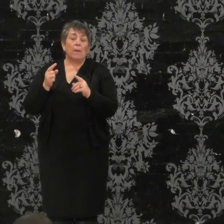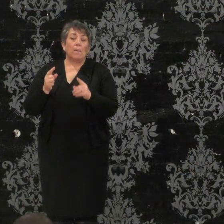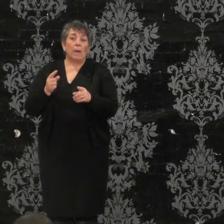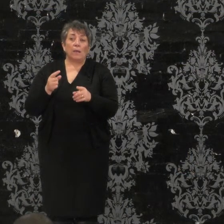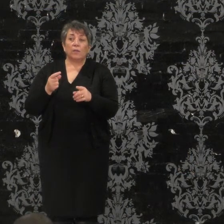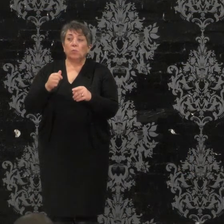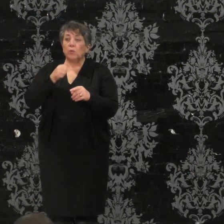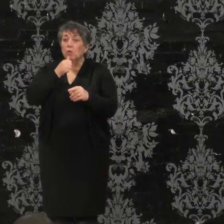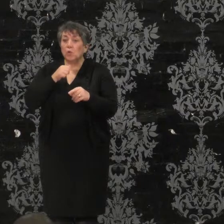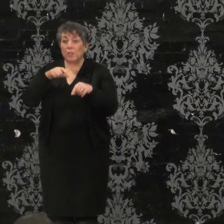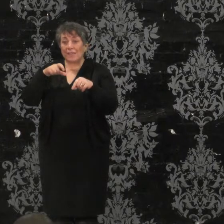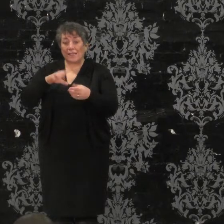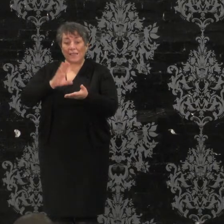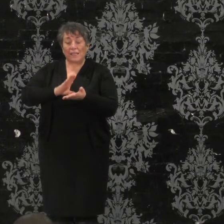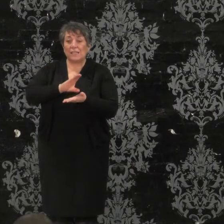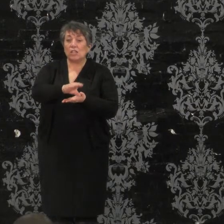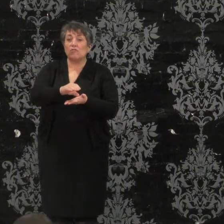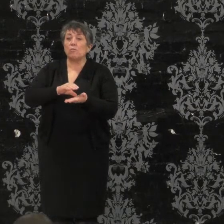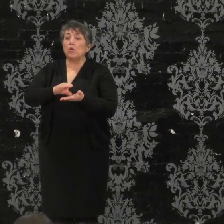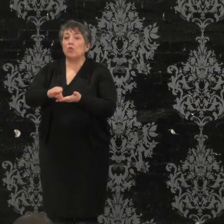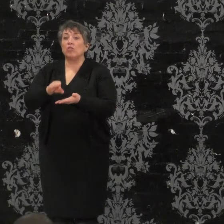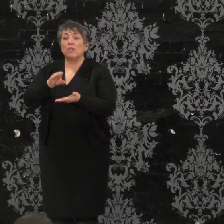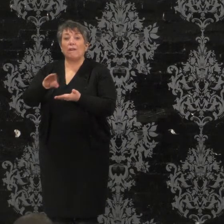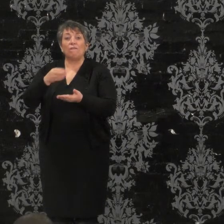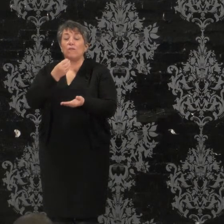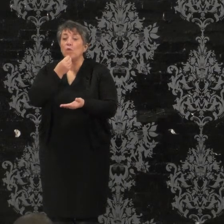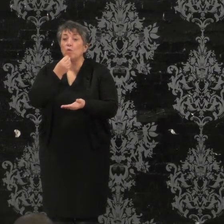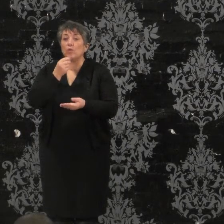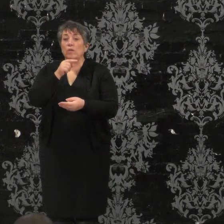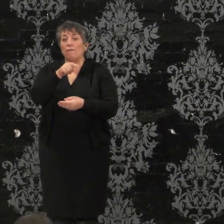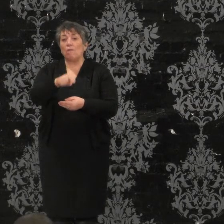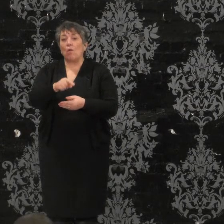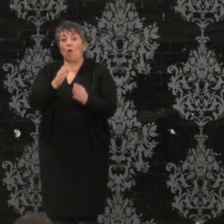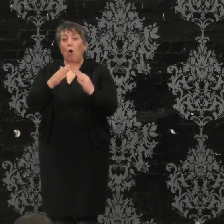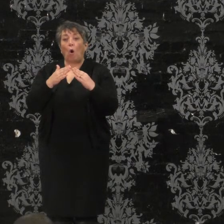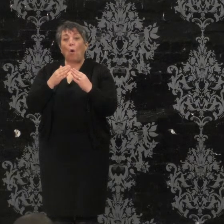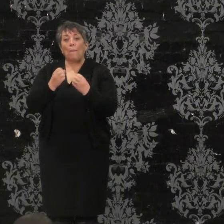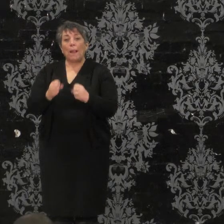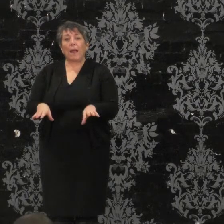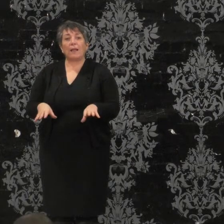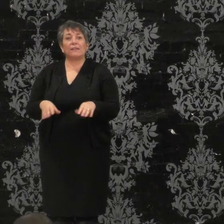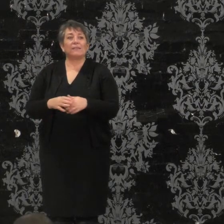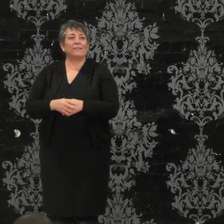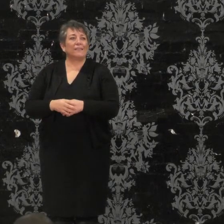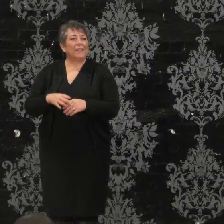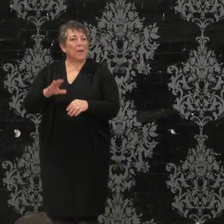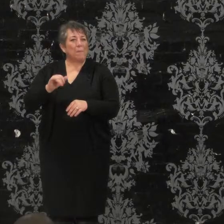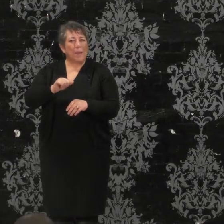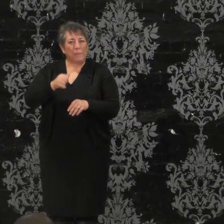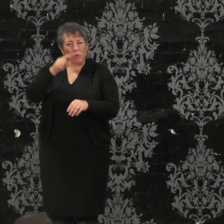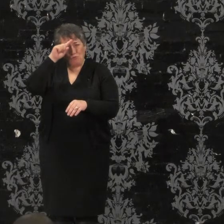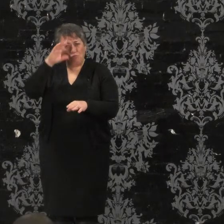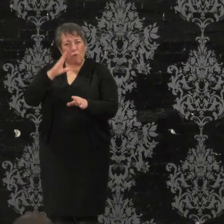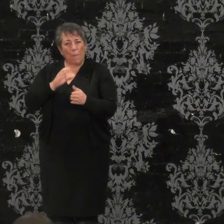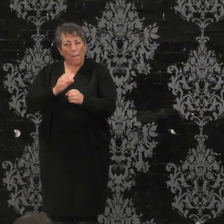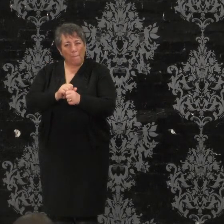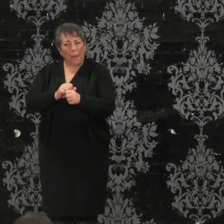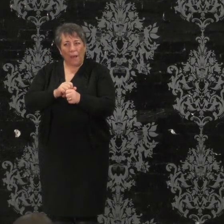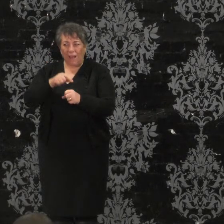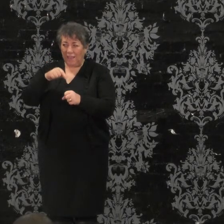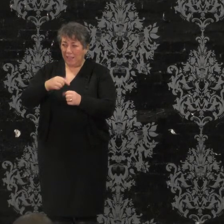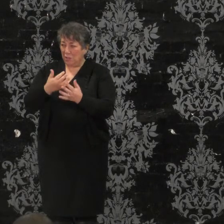several months in 2020, and this court was full of, some of you remember, it was full of baked beans and loaves of bread, etc., but it was an amazing